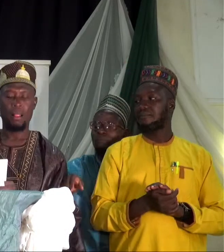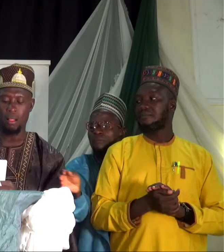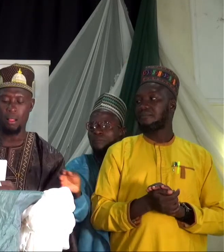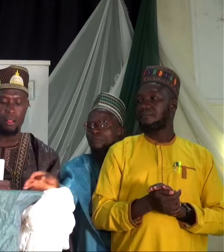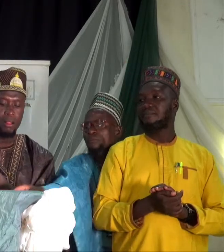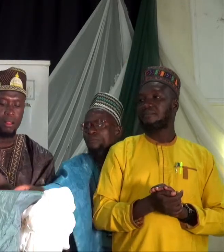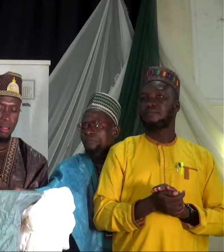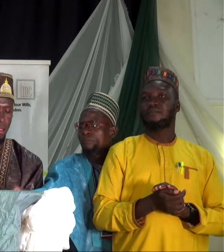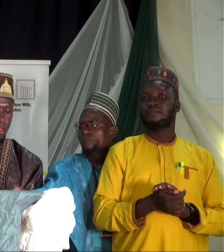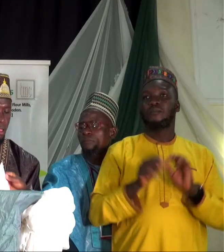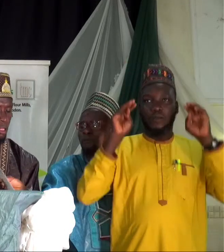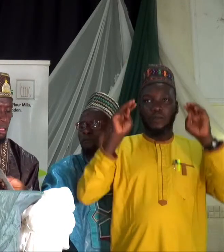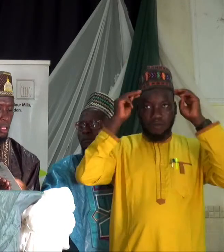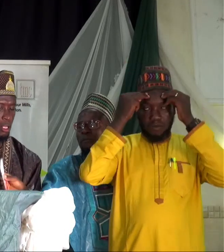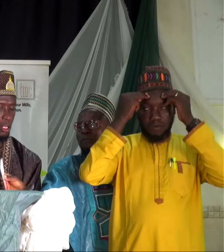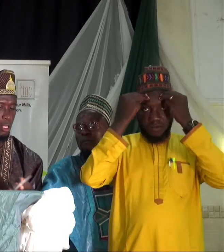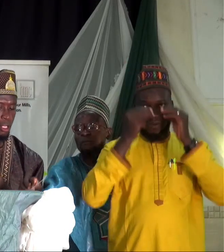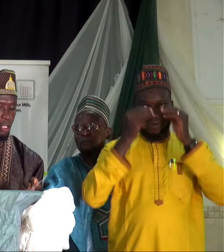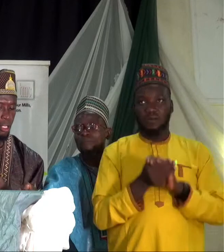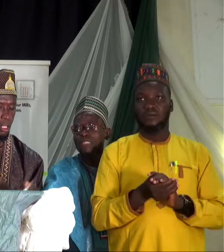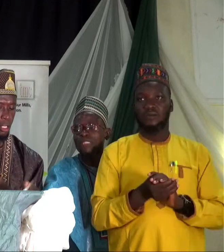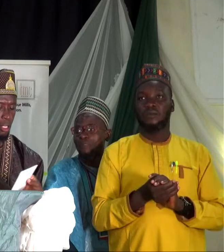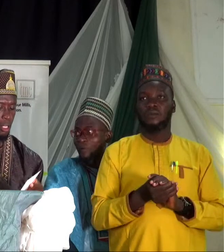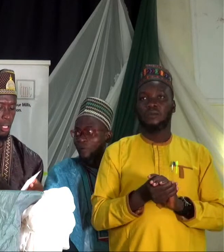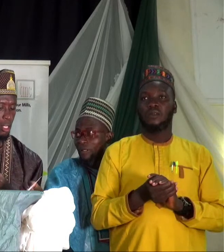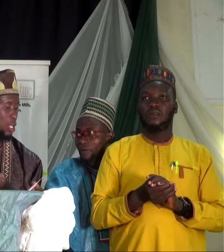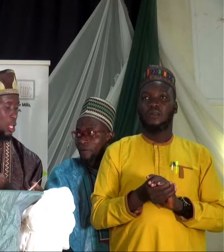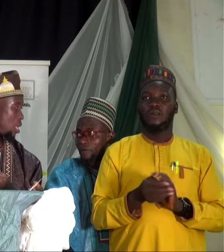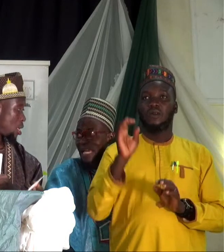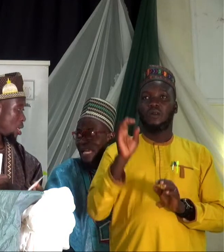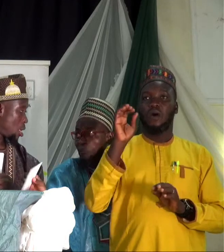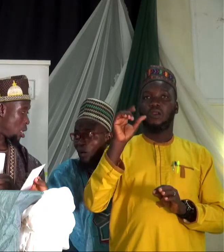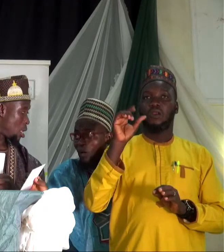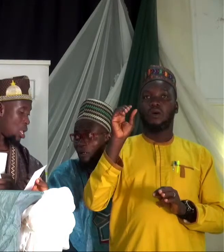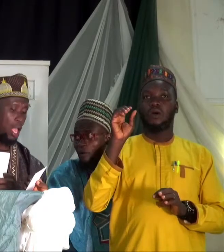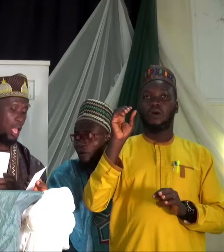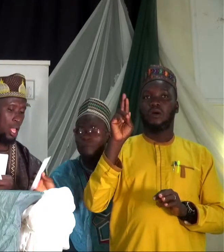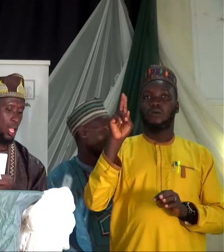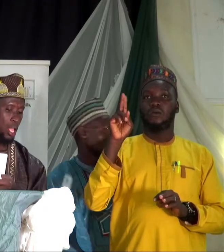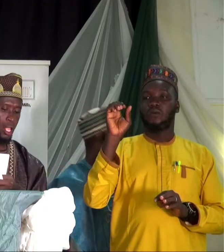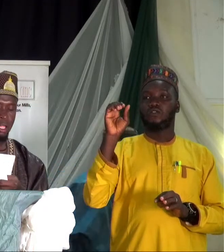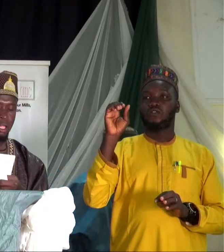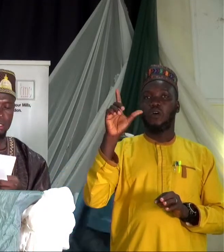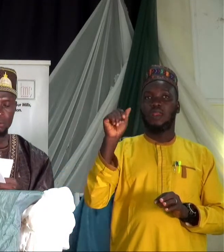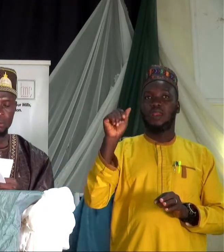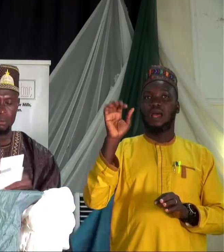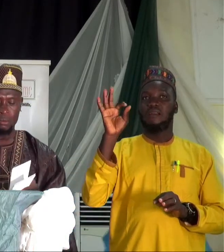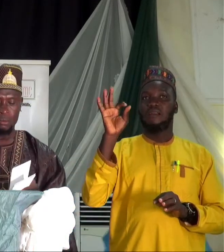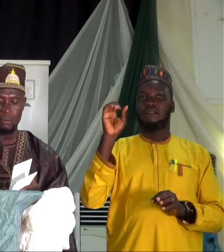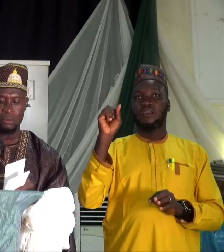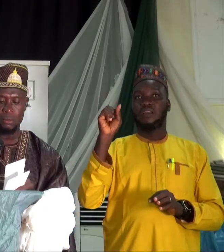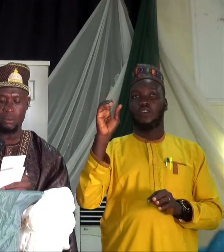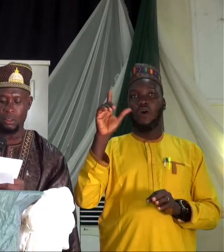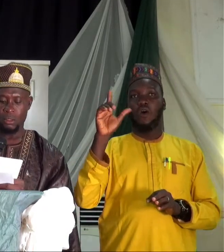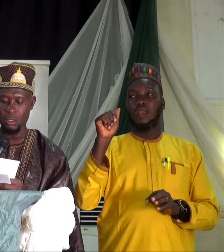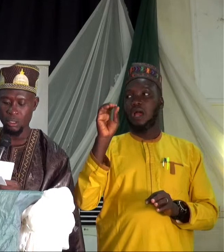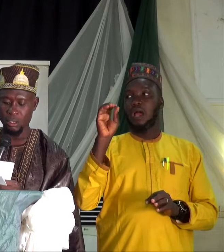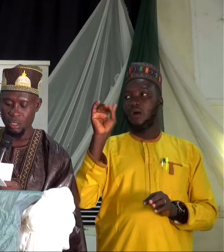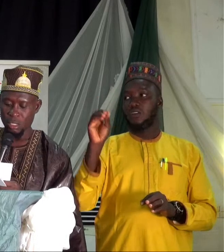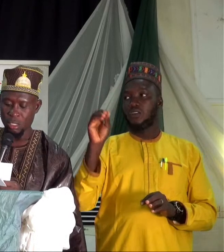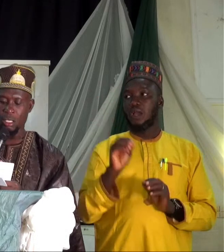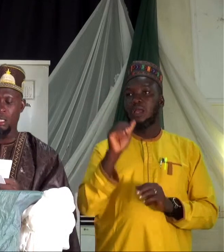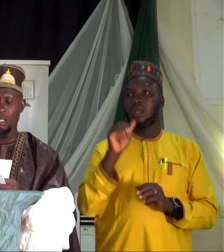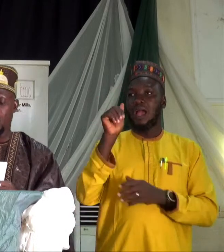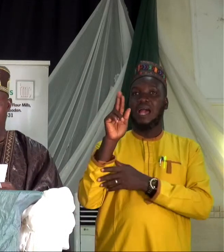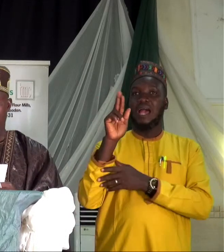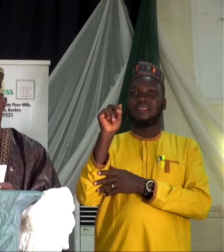Maslasi Olo ni Olo Shola Fashola Oyo Chief Imam Muhammad Musdaudin Ariko Sherere ni